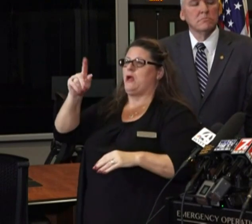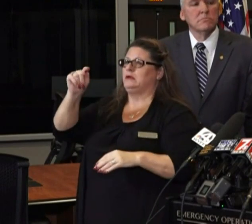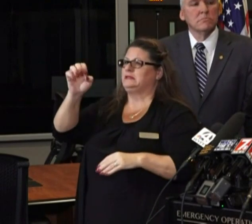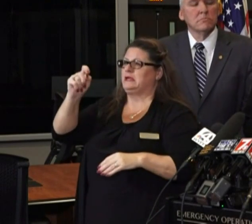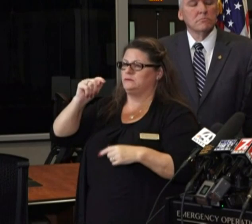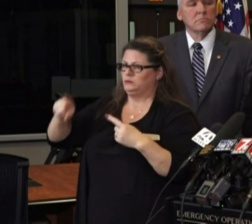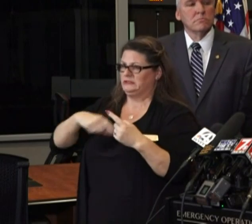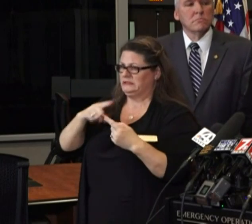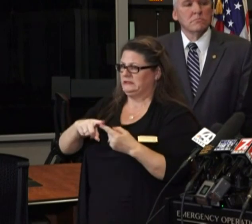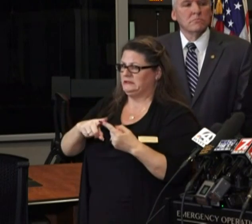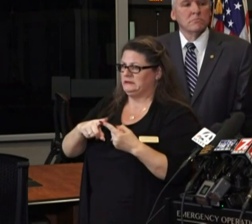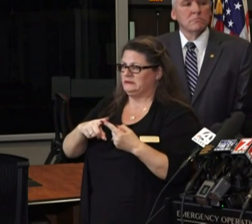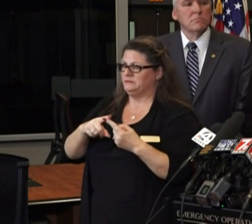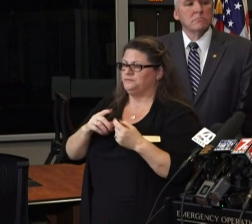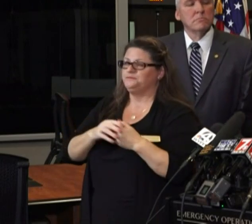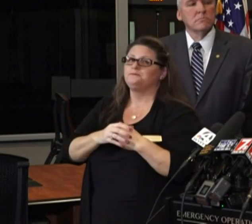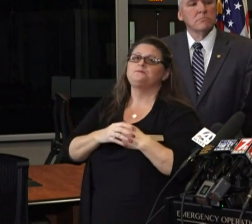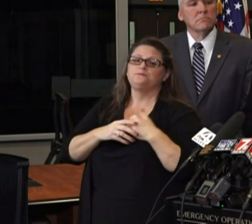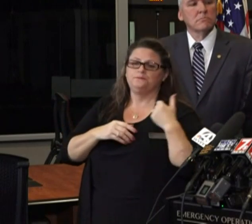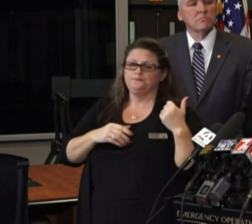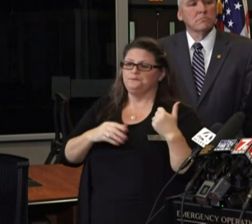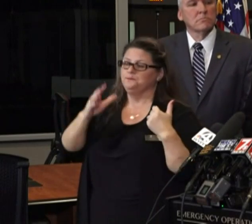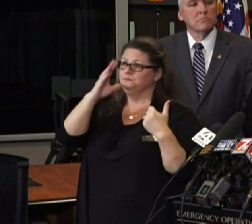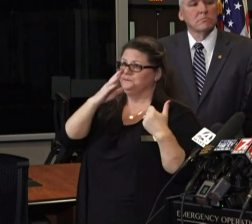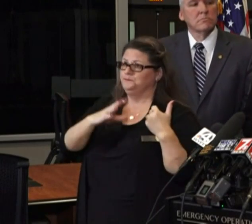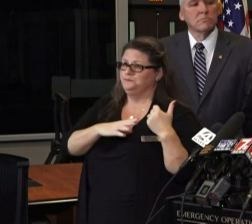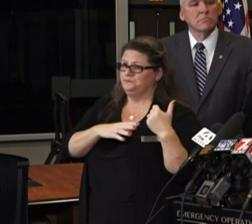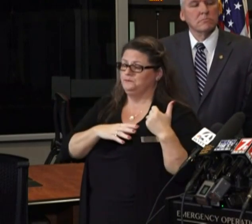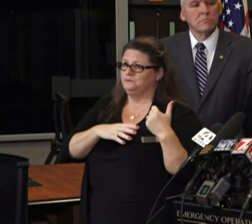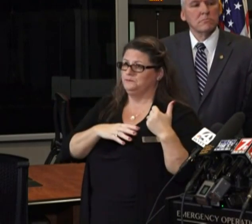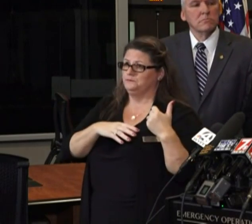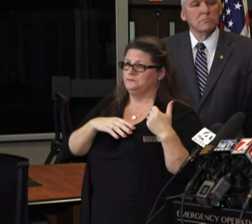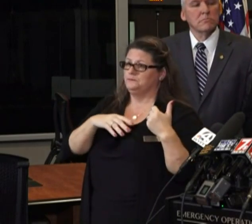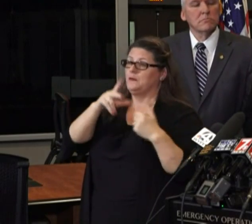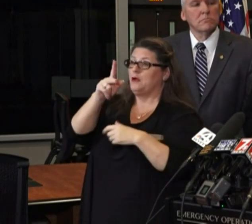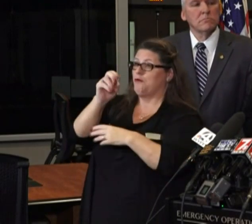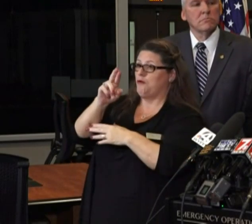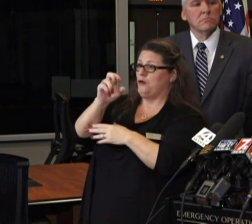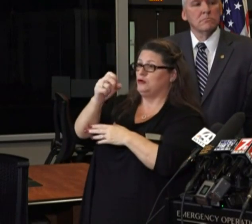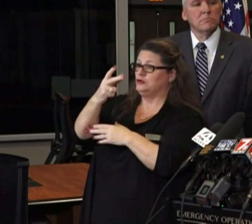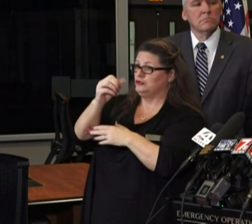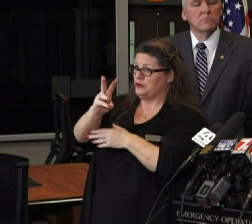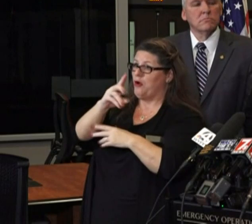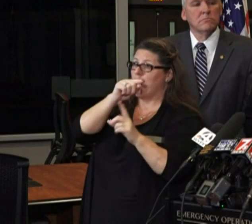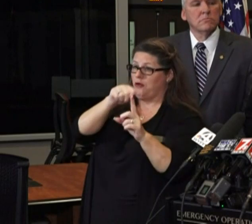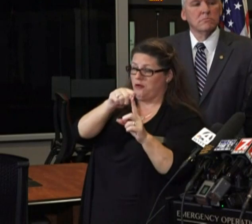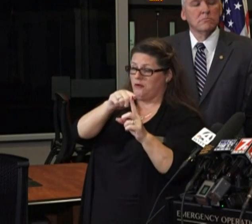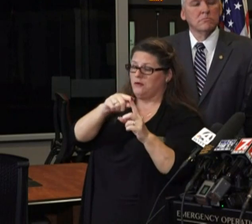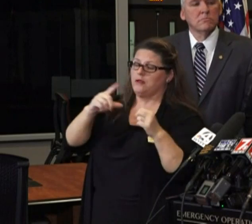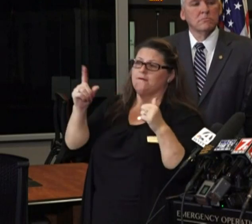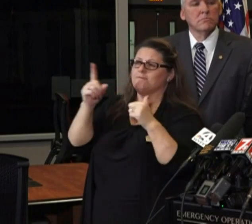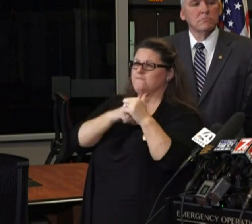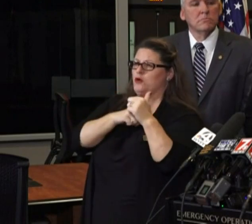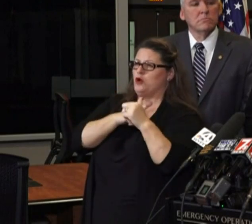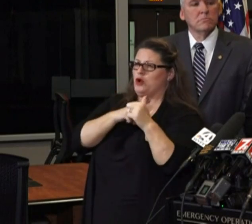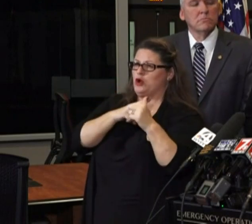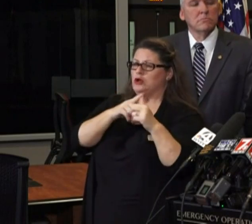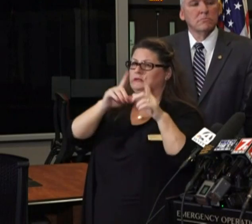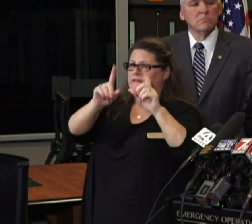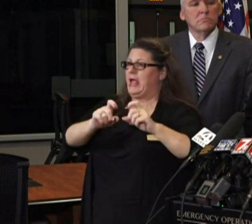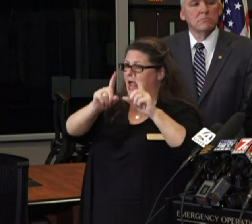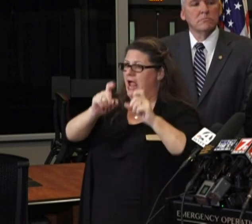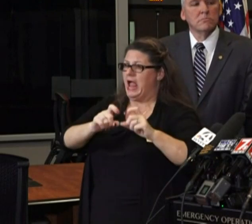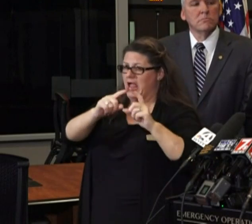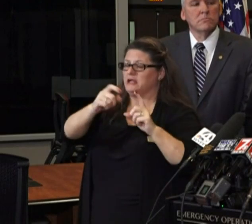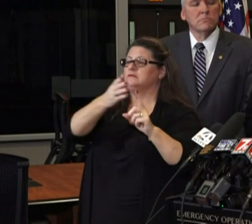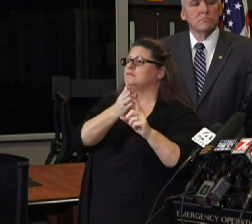tested? The person in the Kershaw County resident was first tested the test was